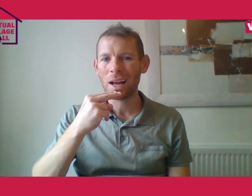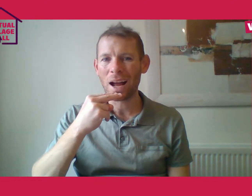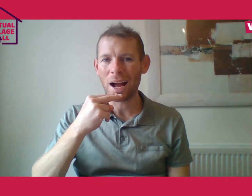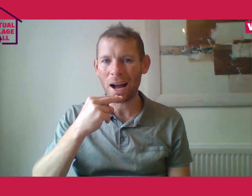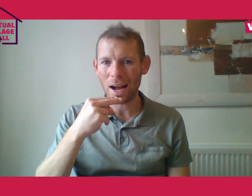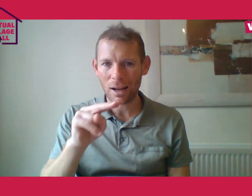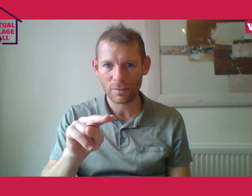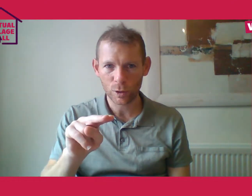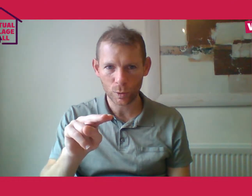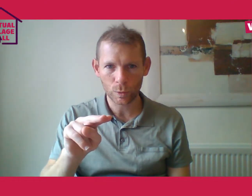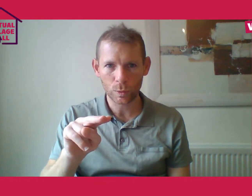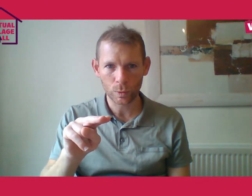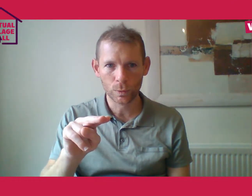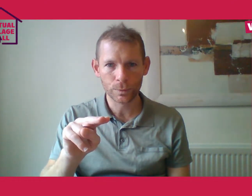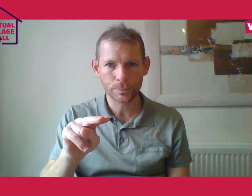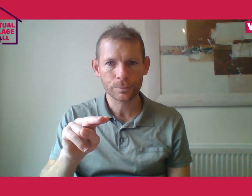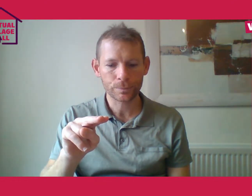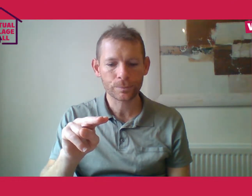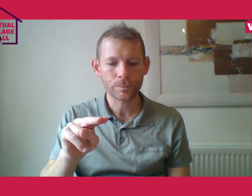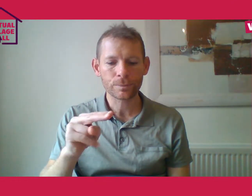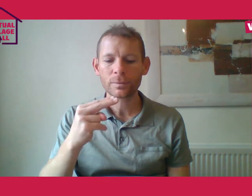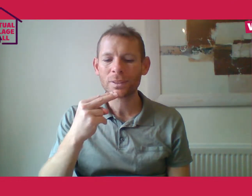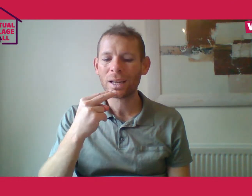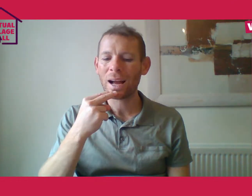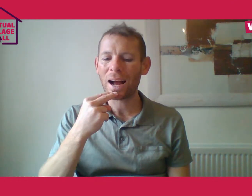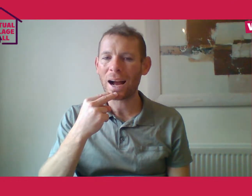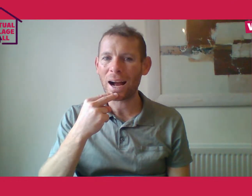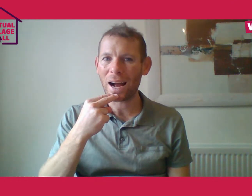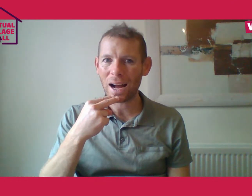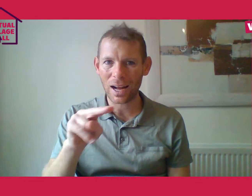So 12 o'clock, you say 12 o'clock in the afternoon.